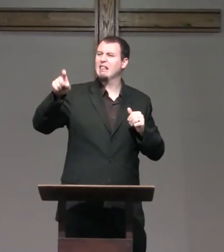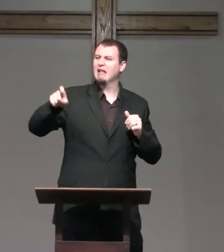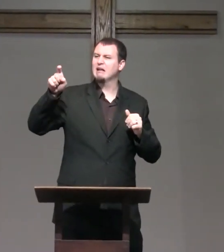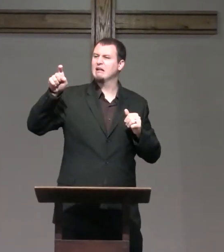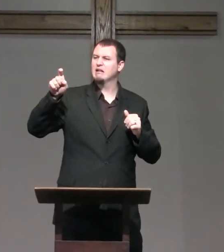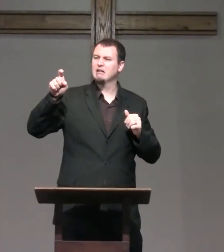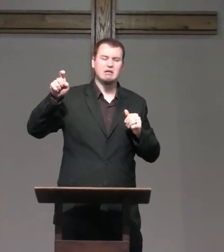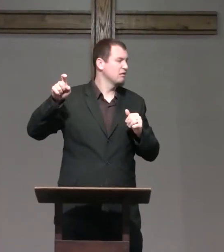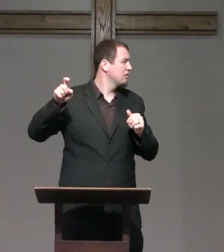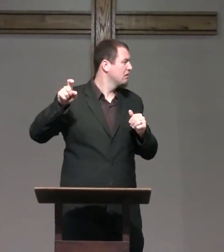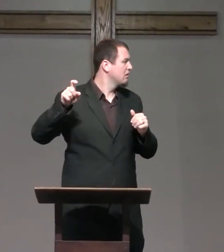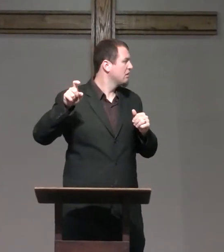Hit that button, please.